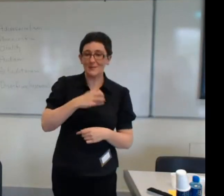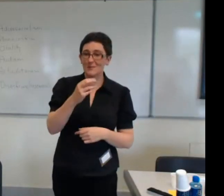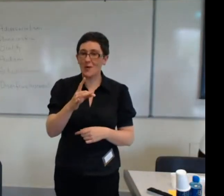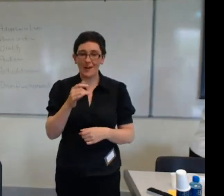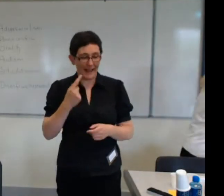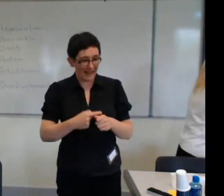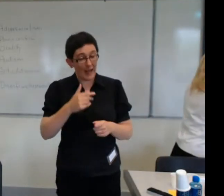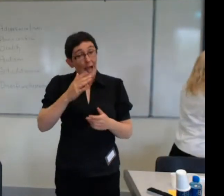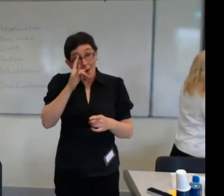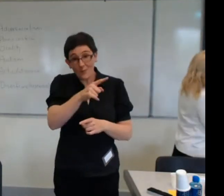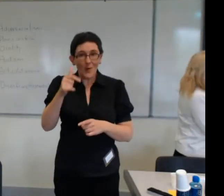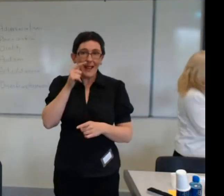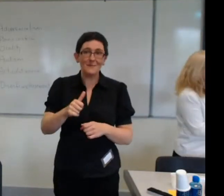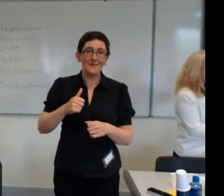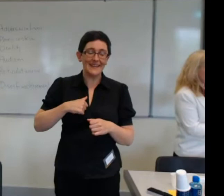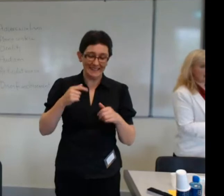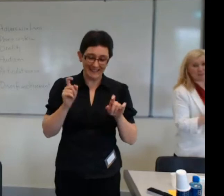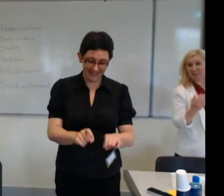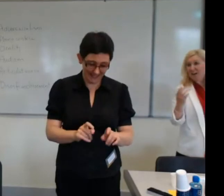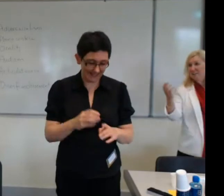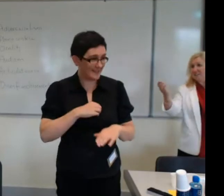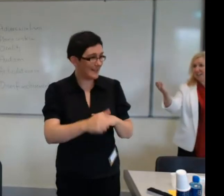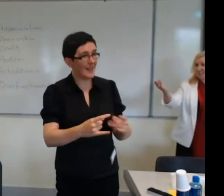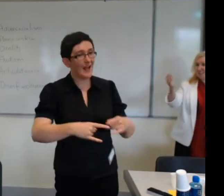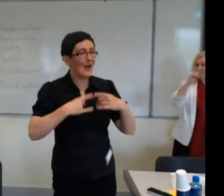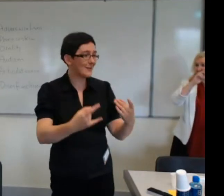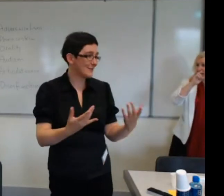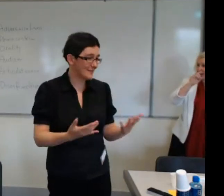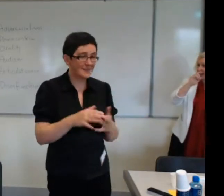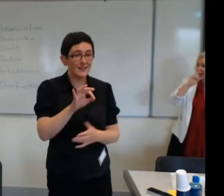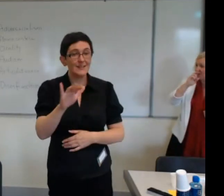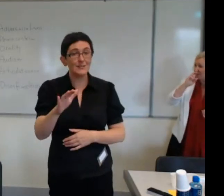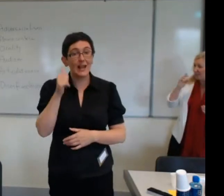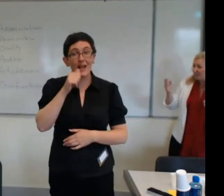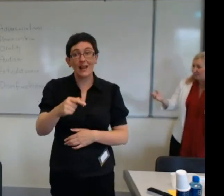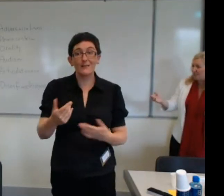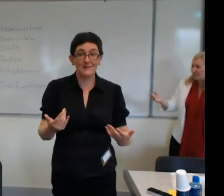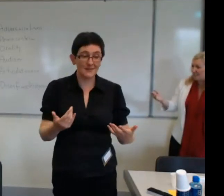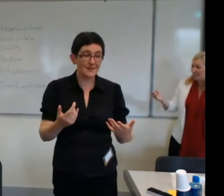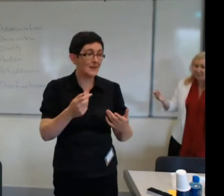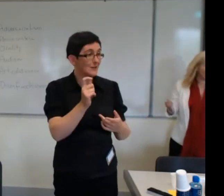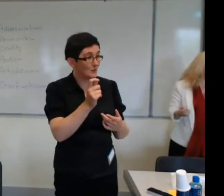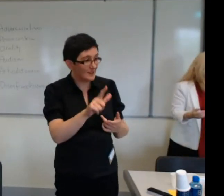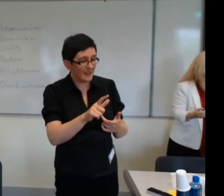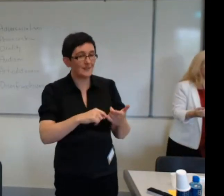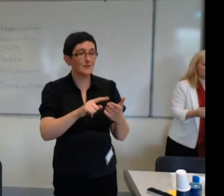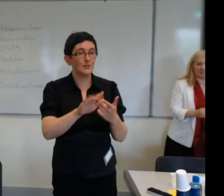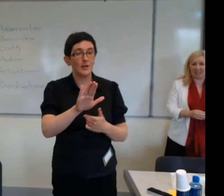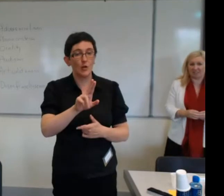stay. Today, I'm absolutely honoured that Jill allowed Teresa, Lucia and myself the